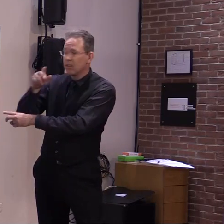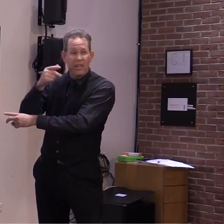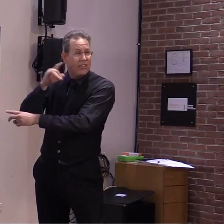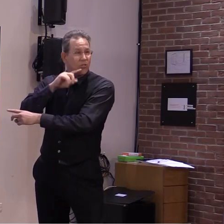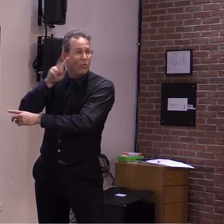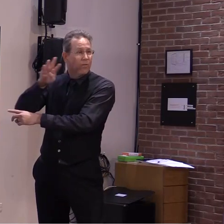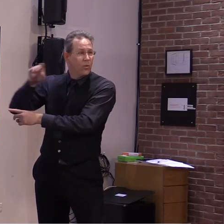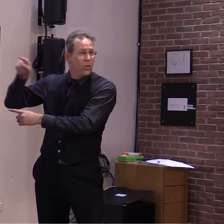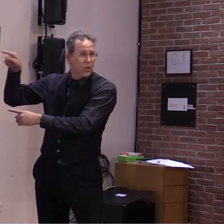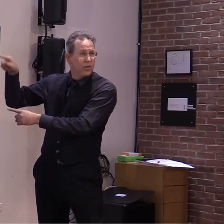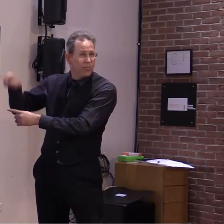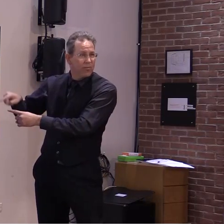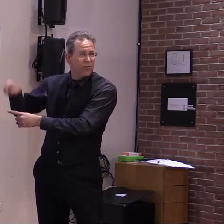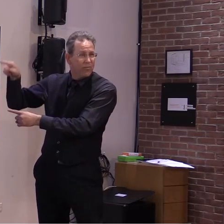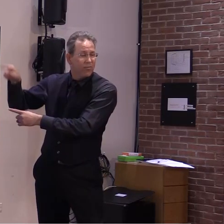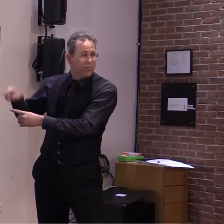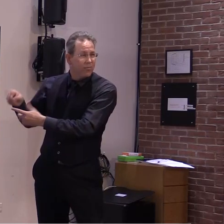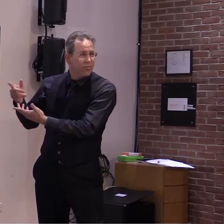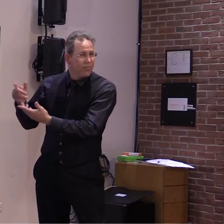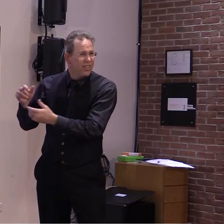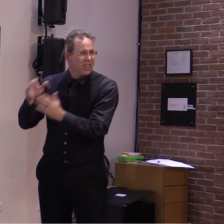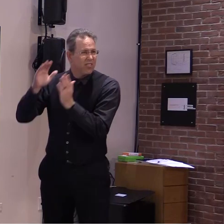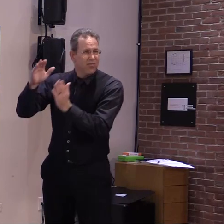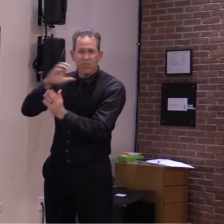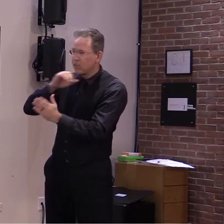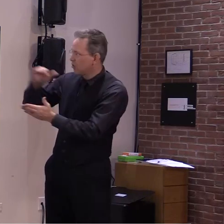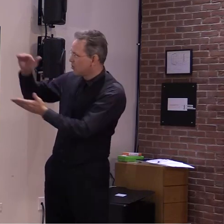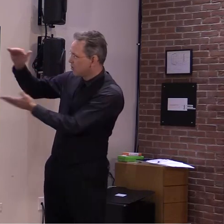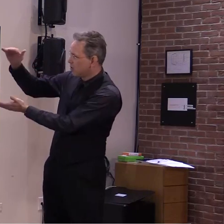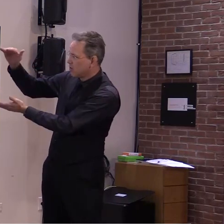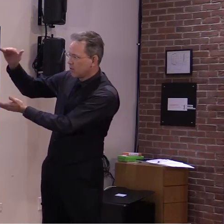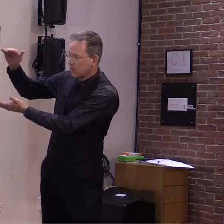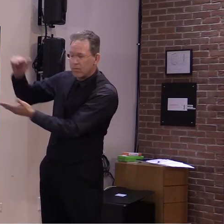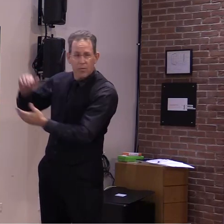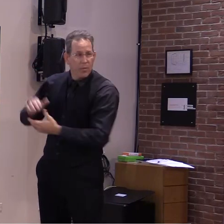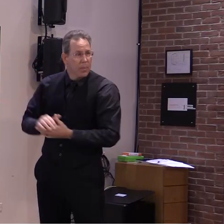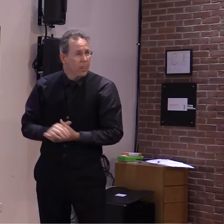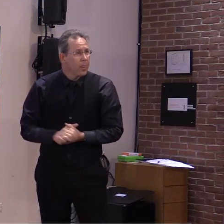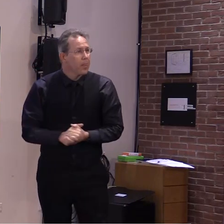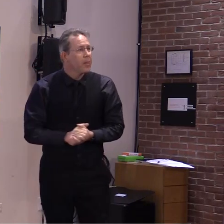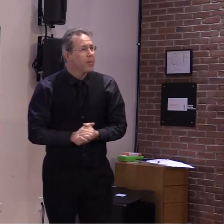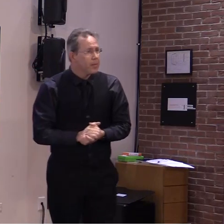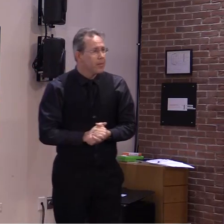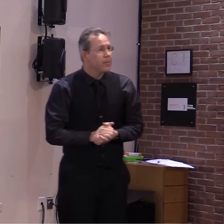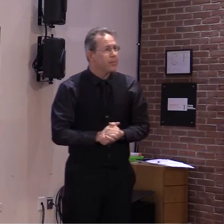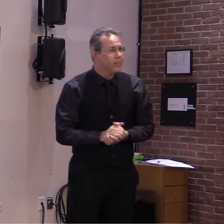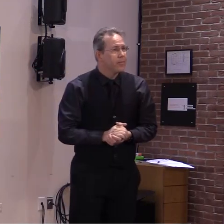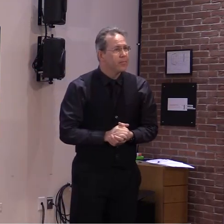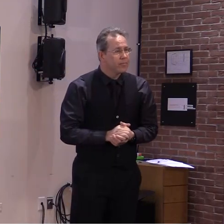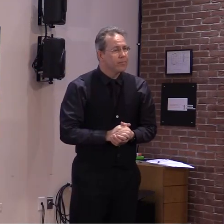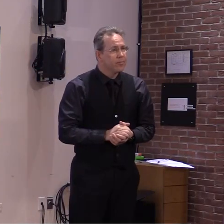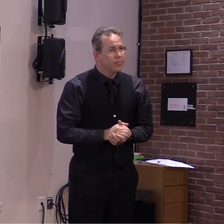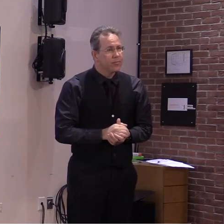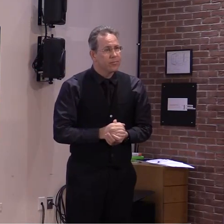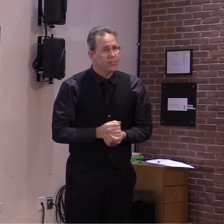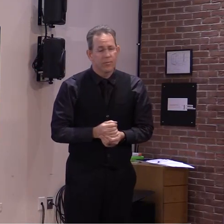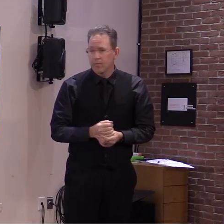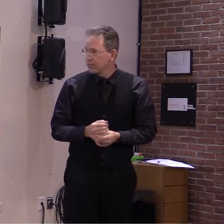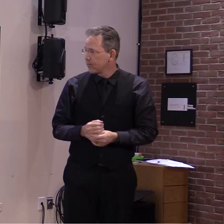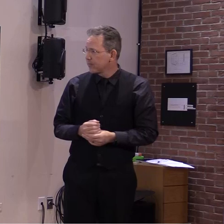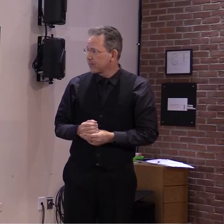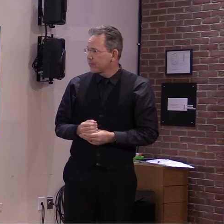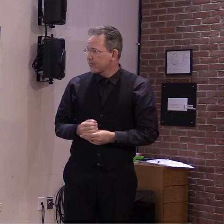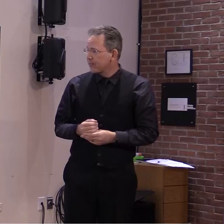occurred over the last month or so. Followed that is the 10 to 17-year-old group. And then last is